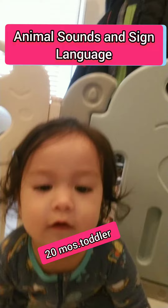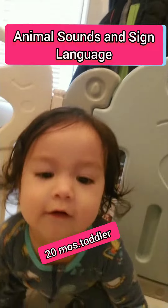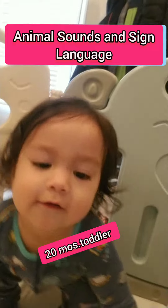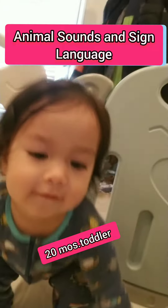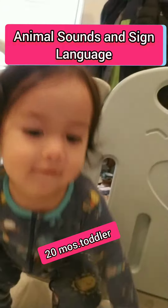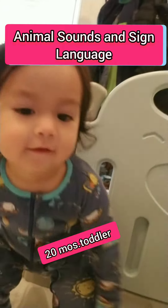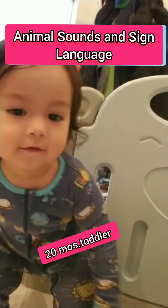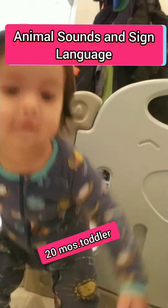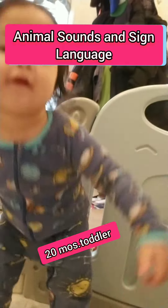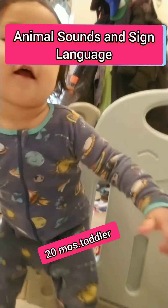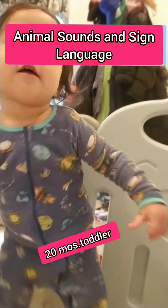about